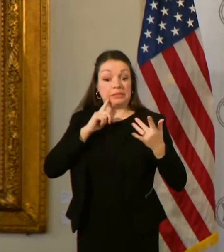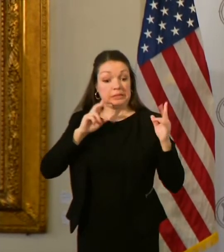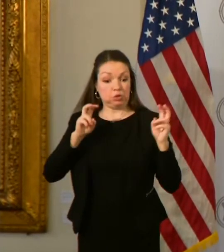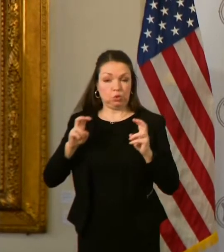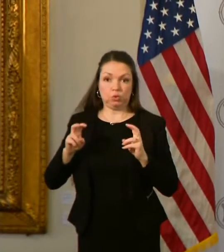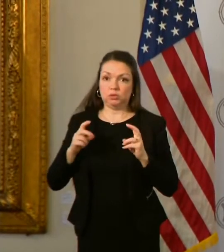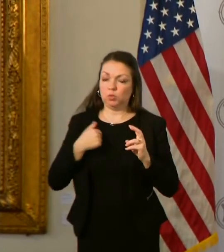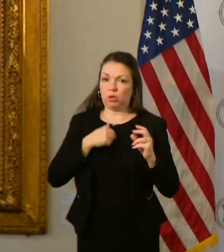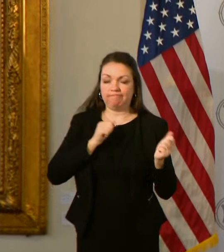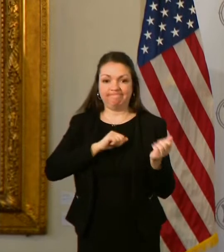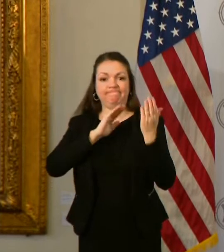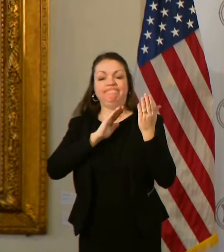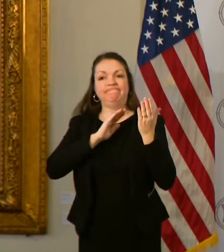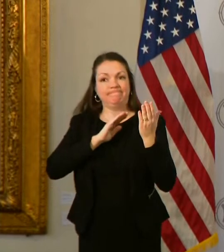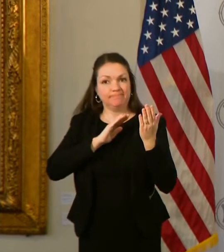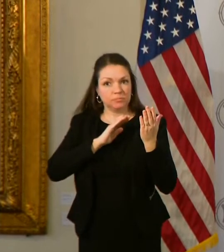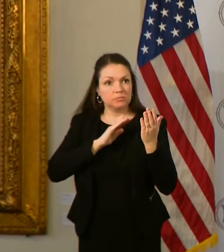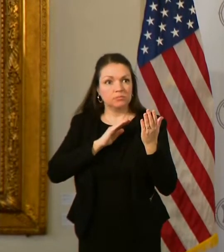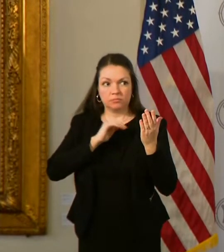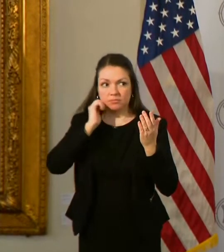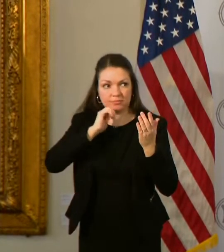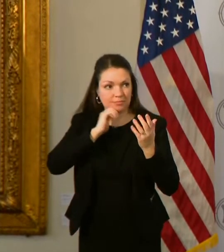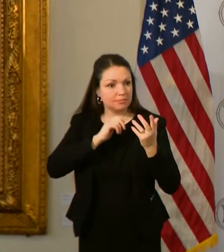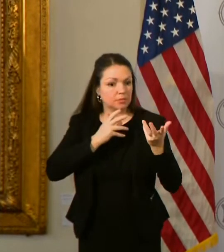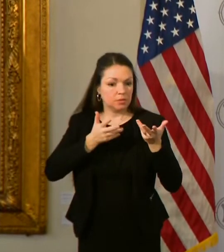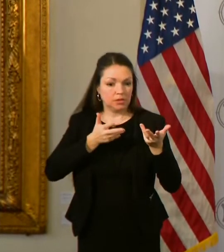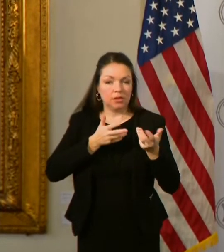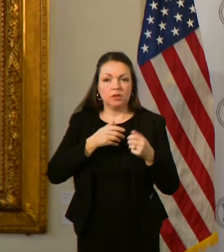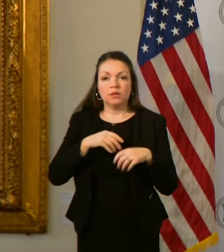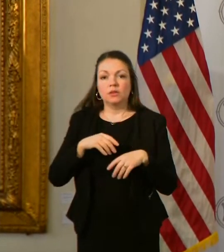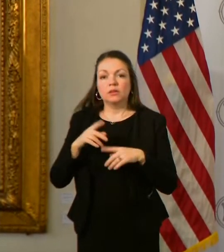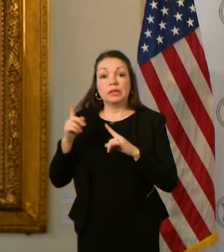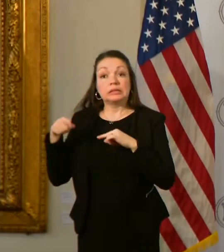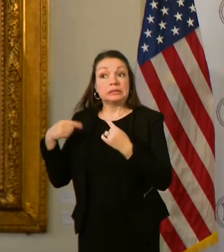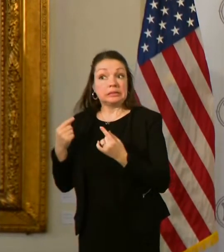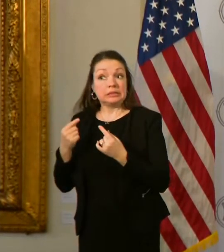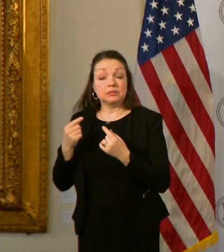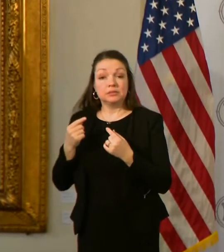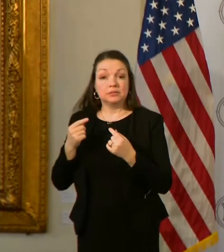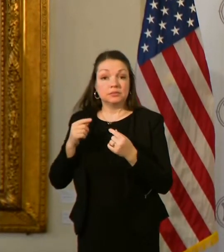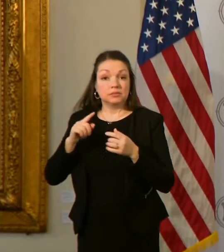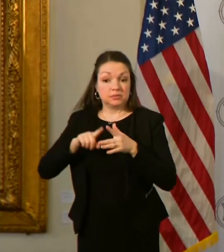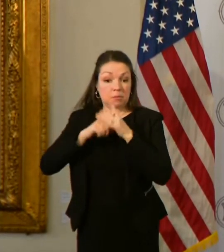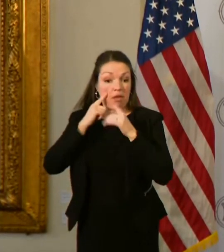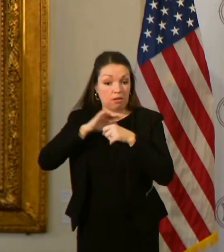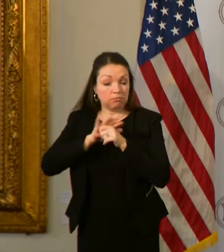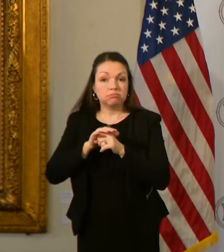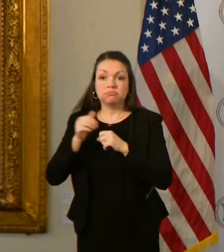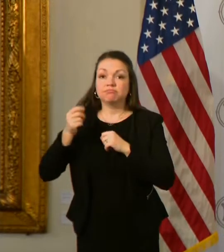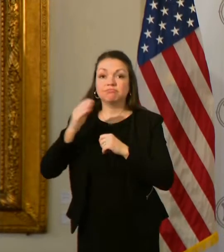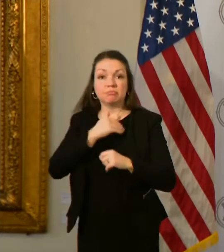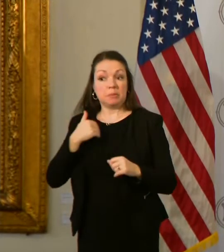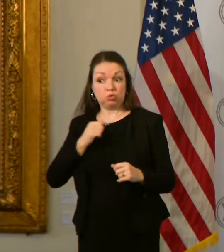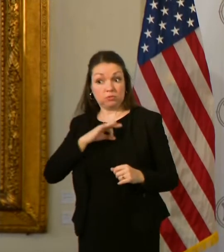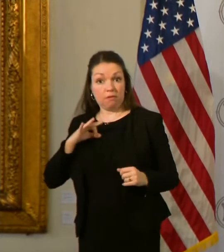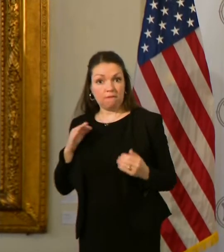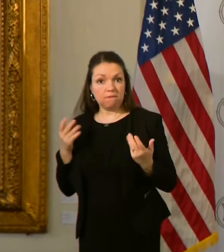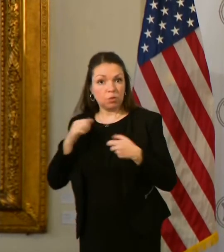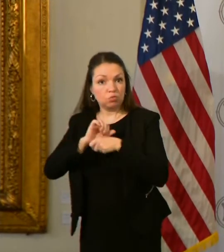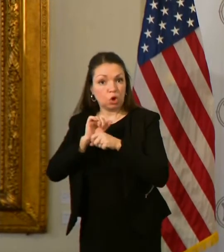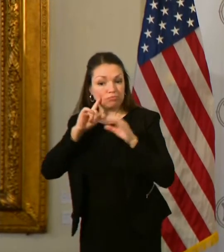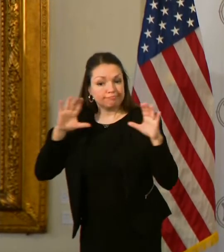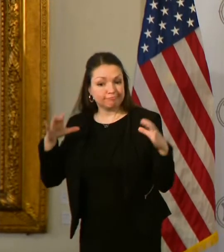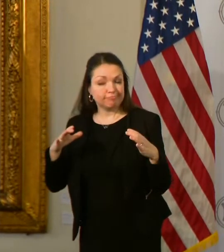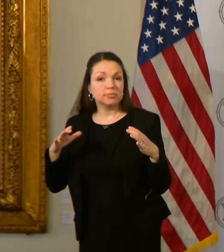firsthand. Since the beginning of this pandemic, our office has lost several members of our staff. Our